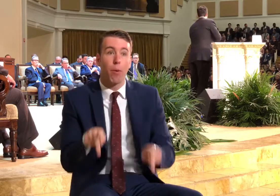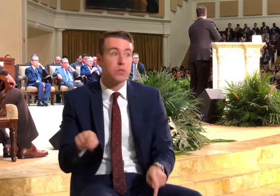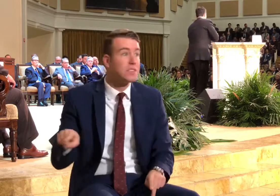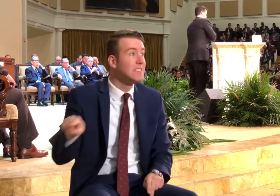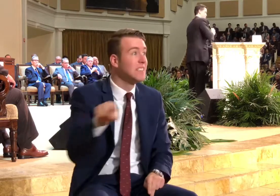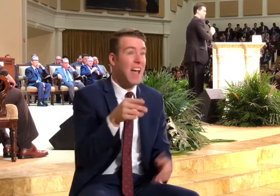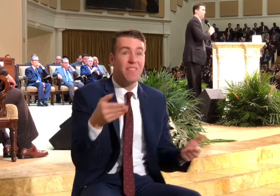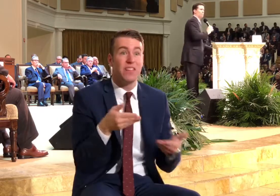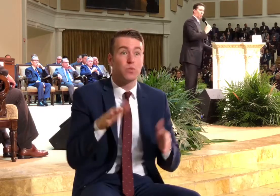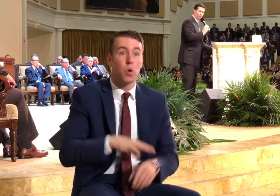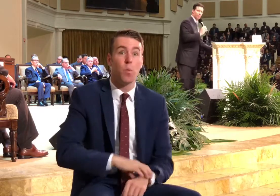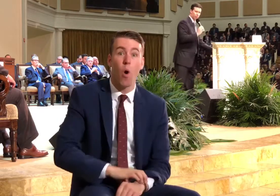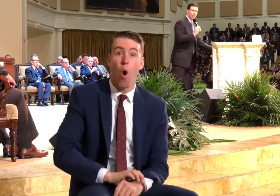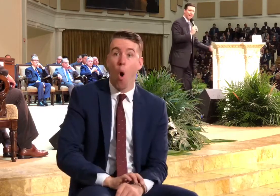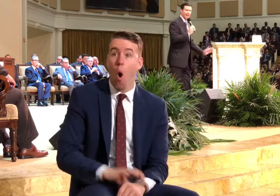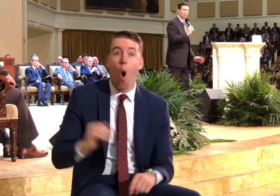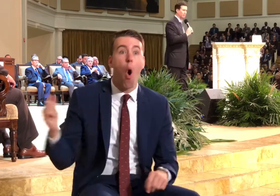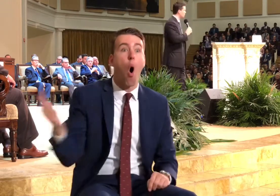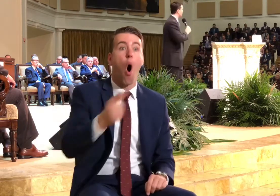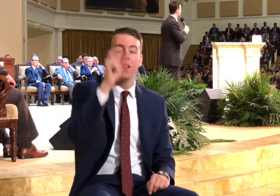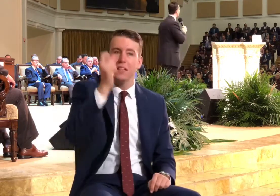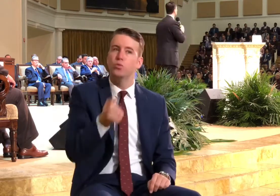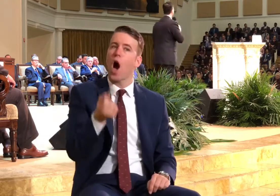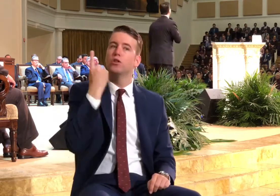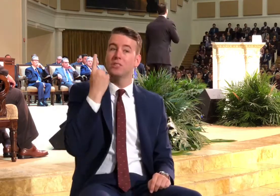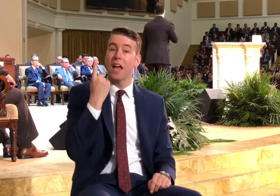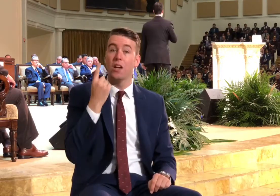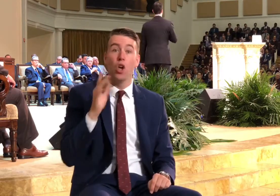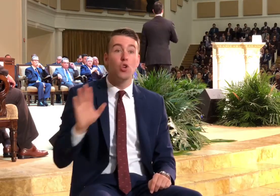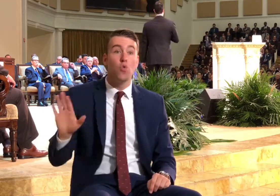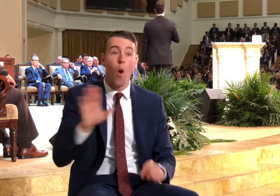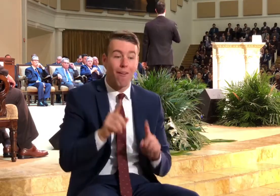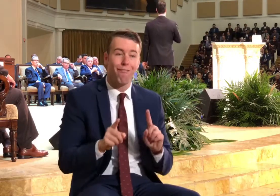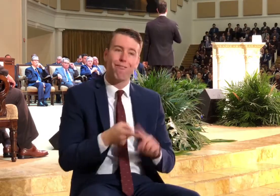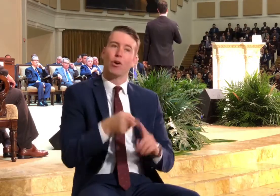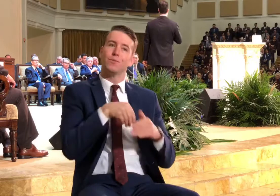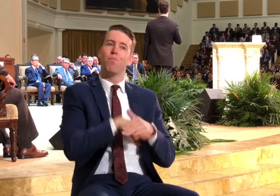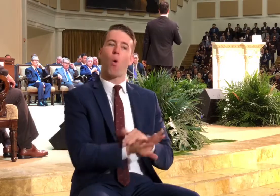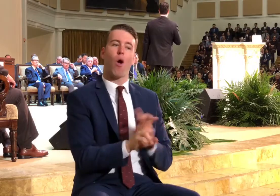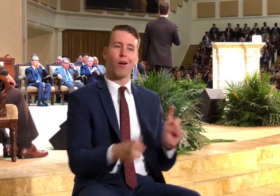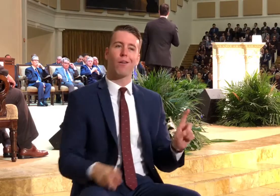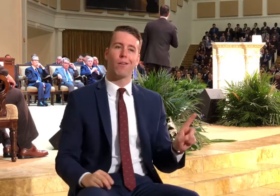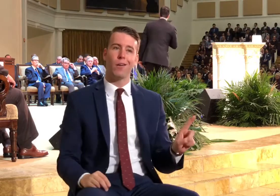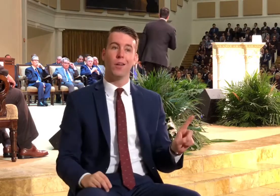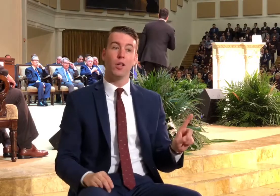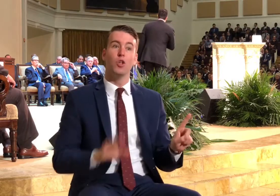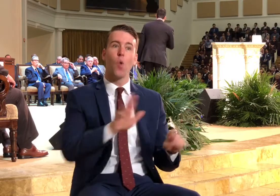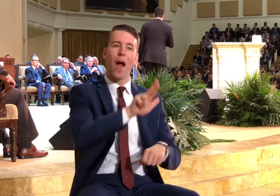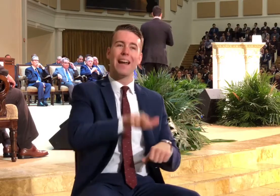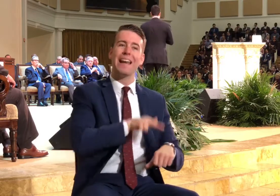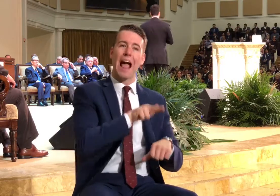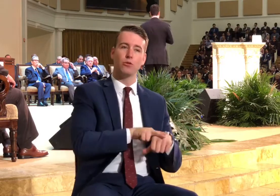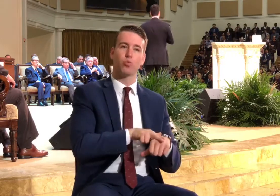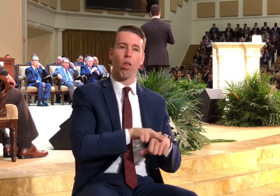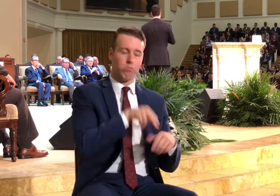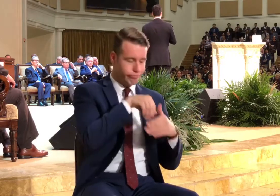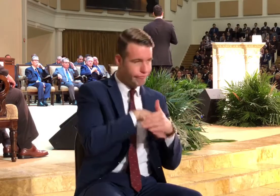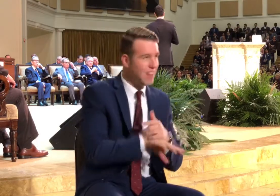to come to grips with this reality. Your firstborn is your natural